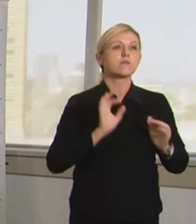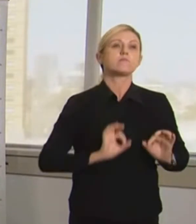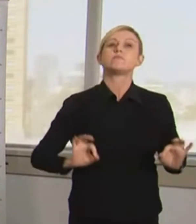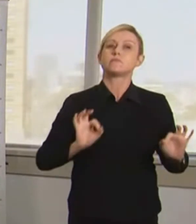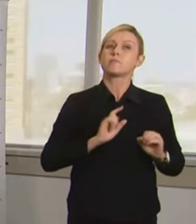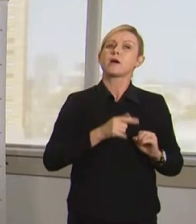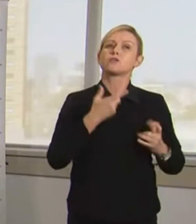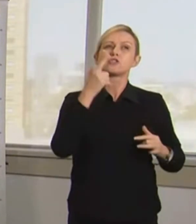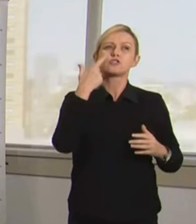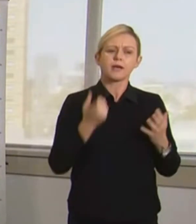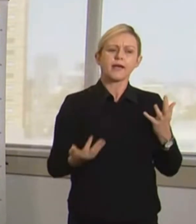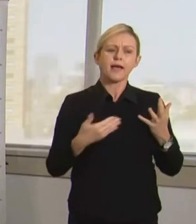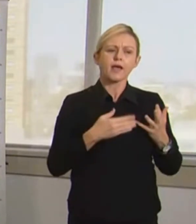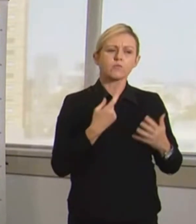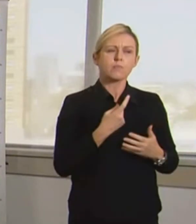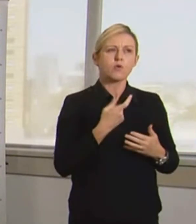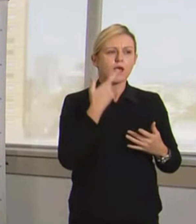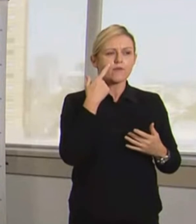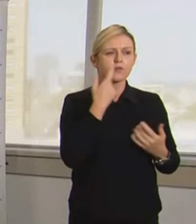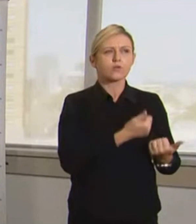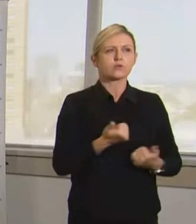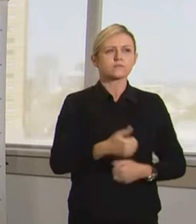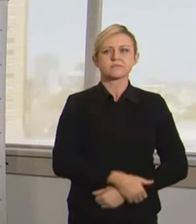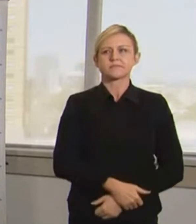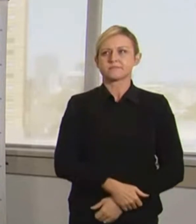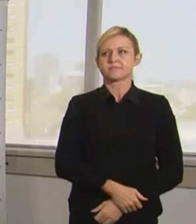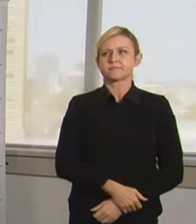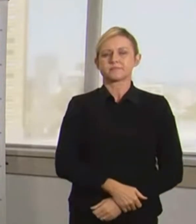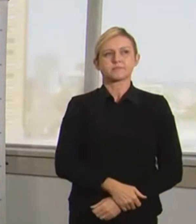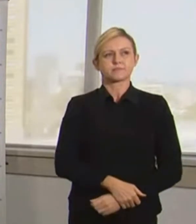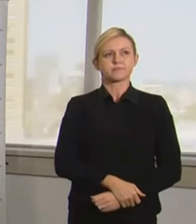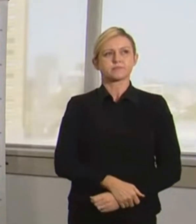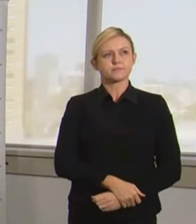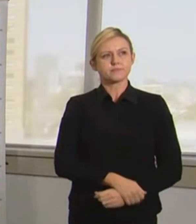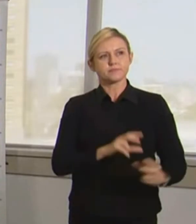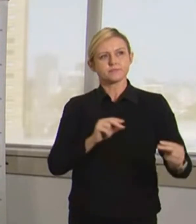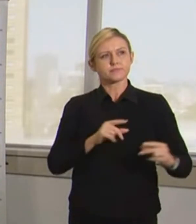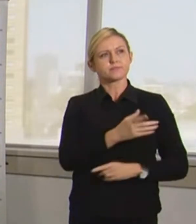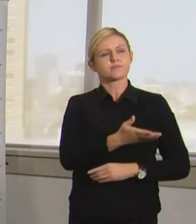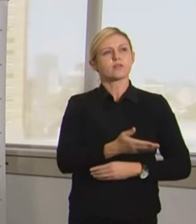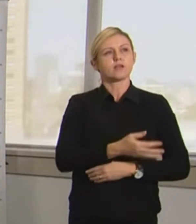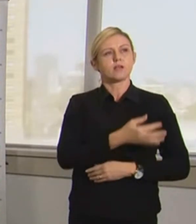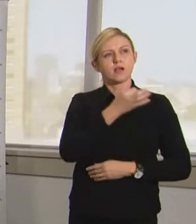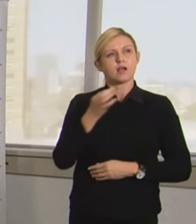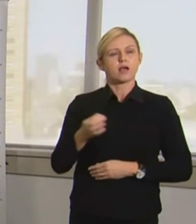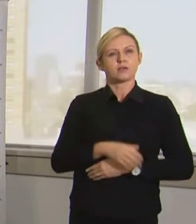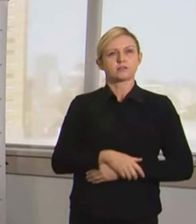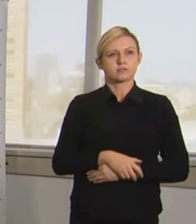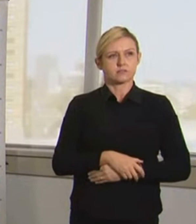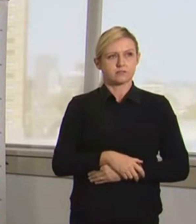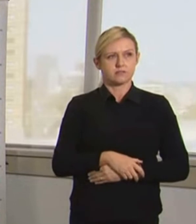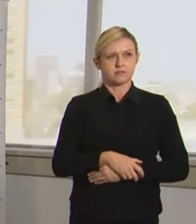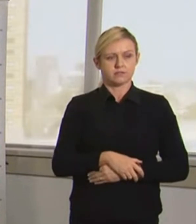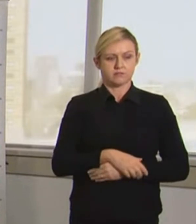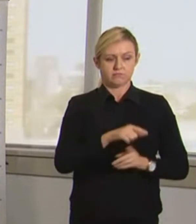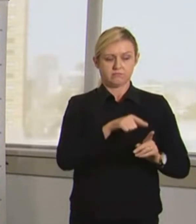does make a difference. So that's why we're doing it. Sorry, Ashley first, and then, yes. Minister, we're 3 weeks down the